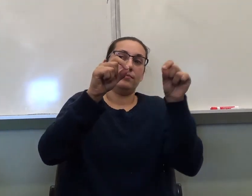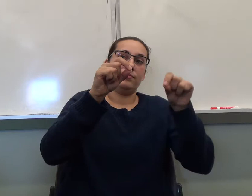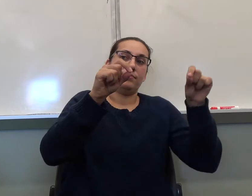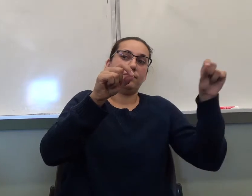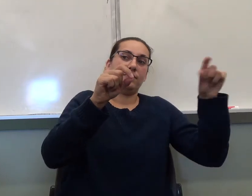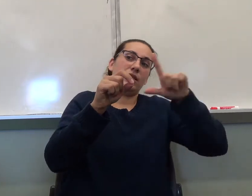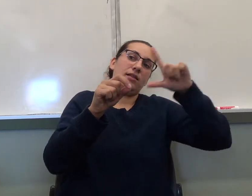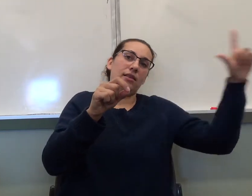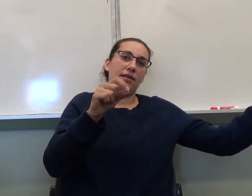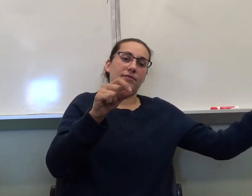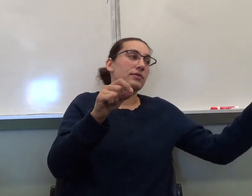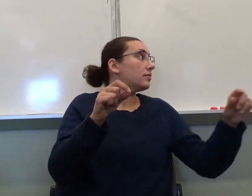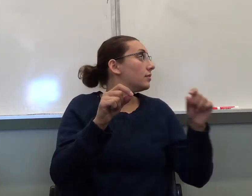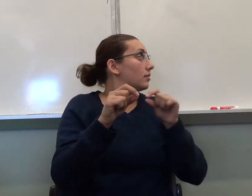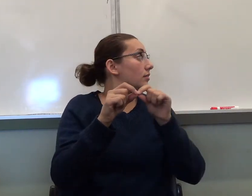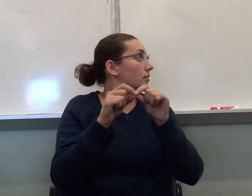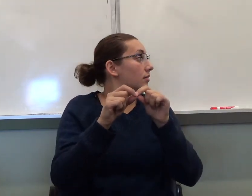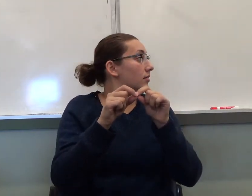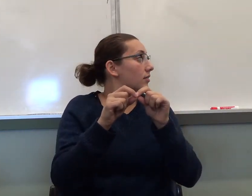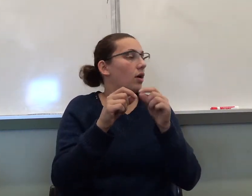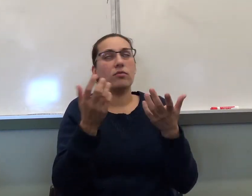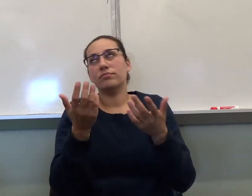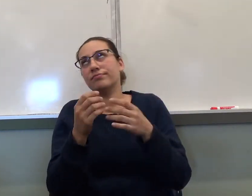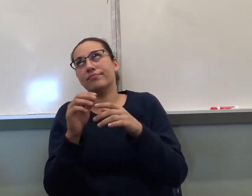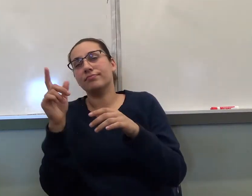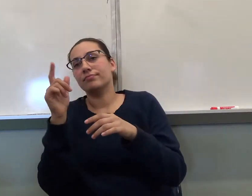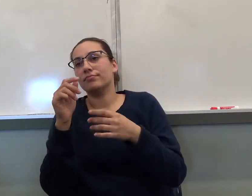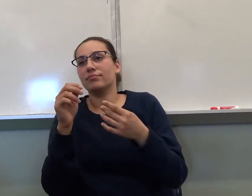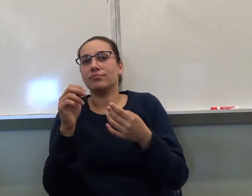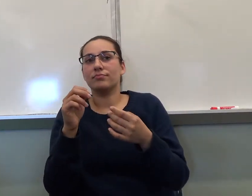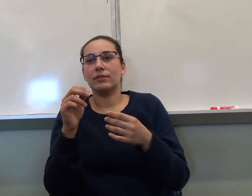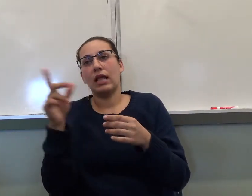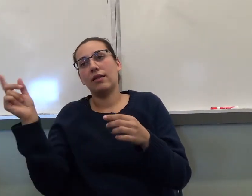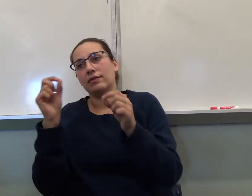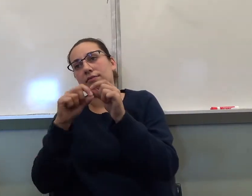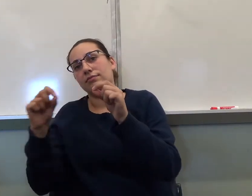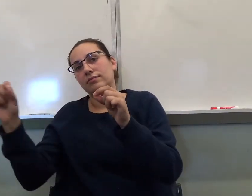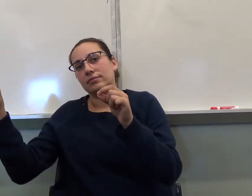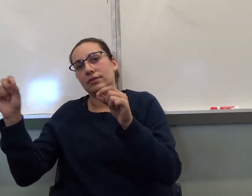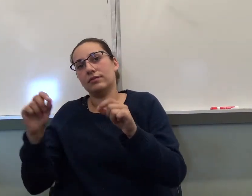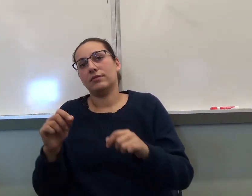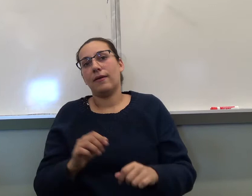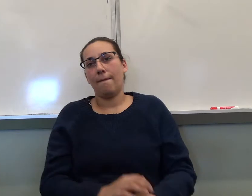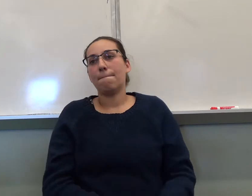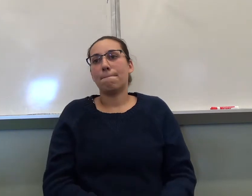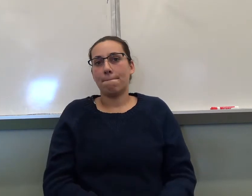1, 2, 3, 4, 5. Put in that leading 0, and you have that.